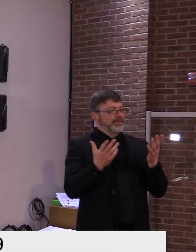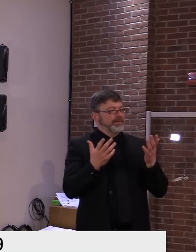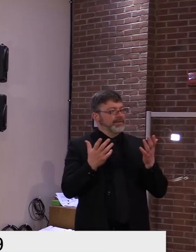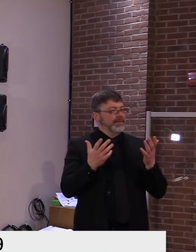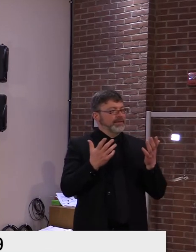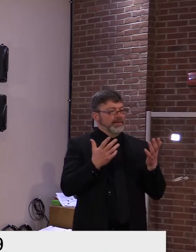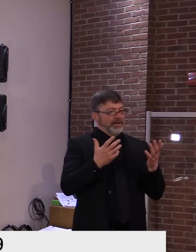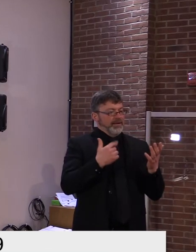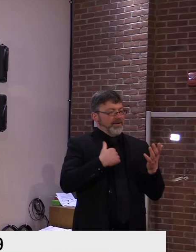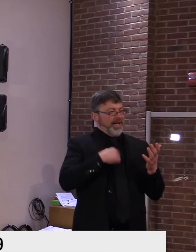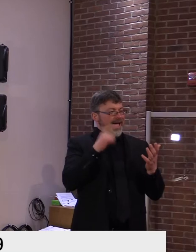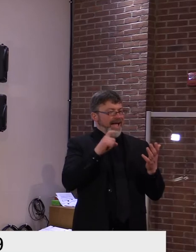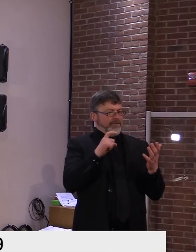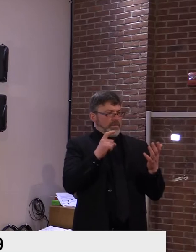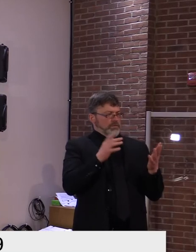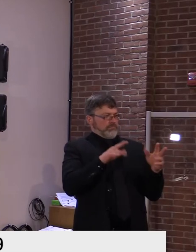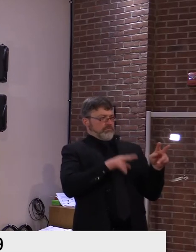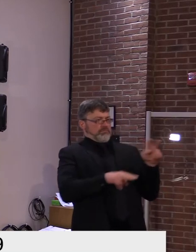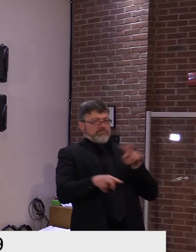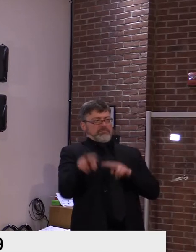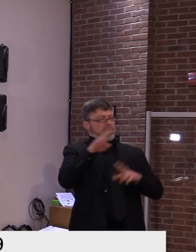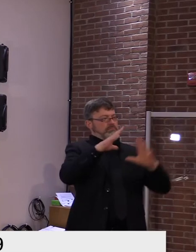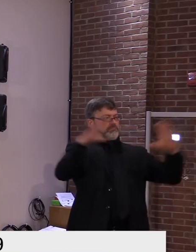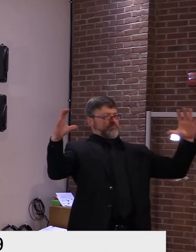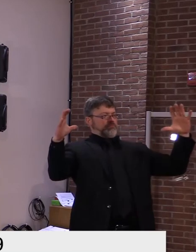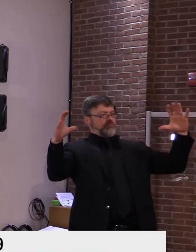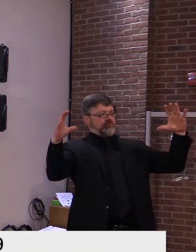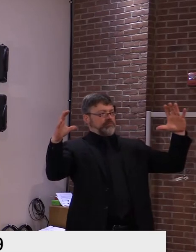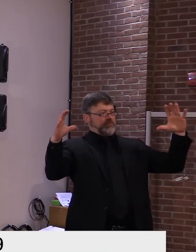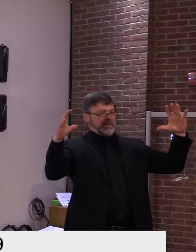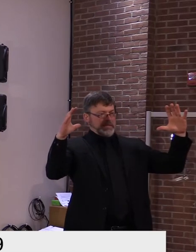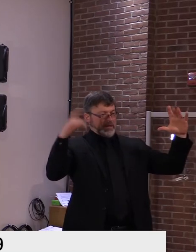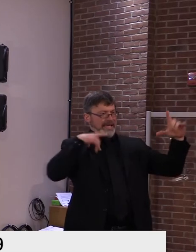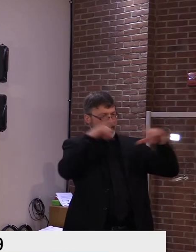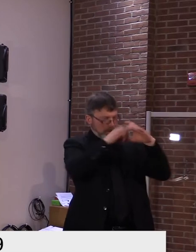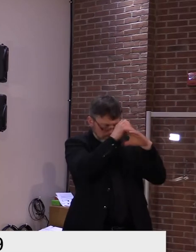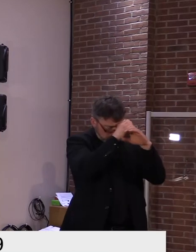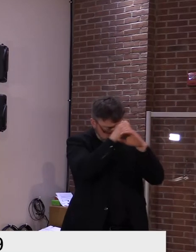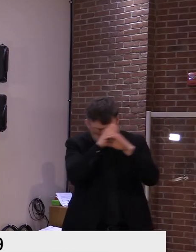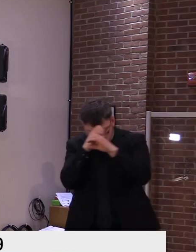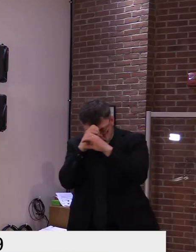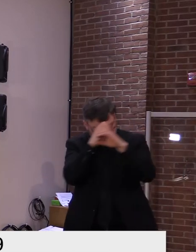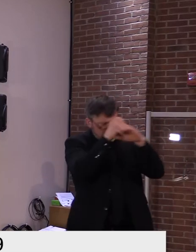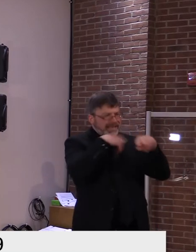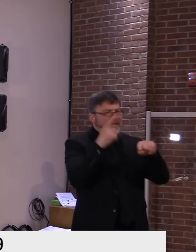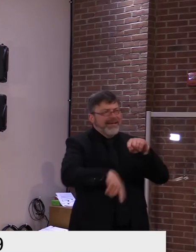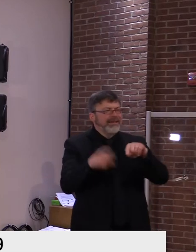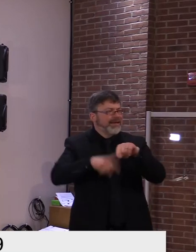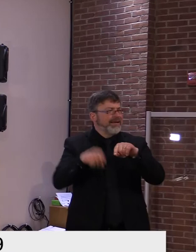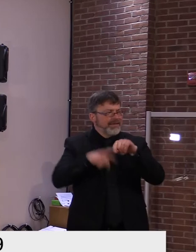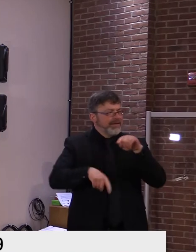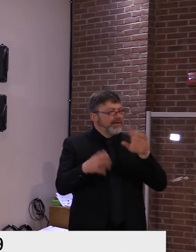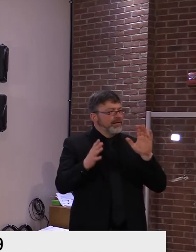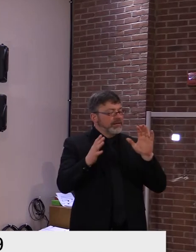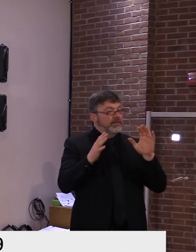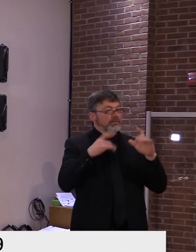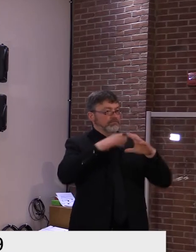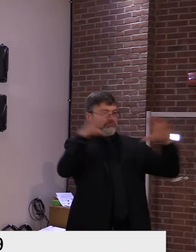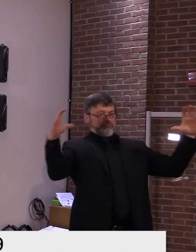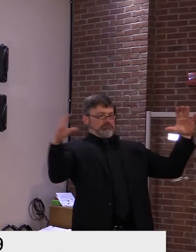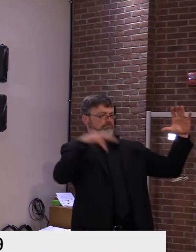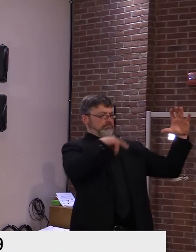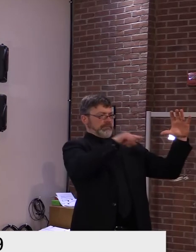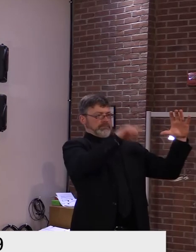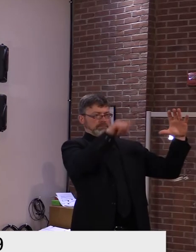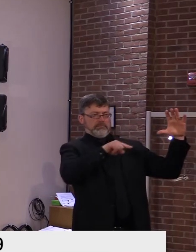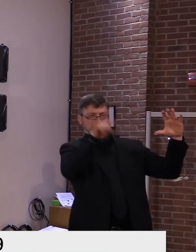does force you to look at conditions on the ground, if you will, as you make your decisions in any particular district or in